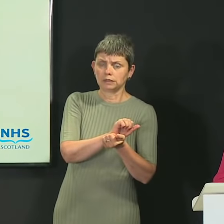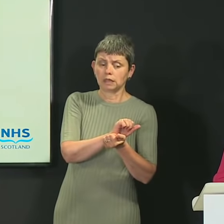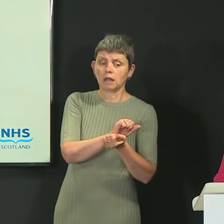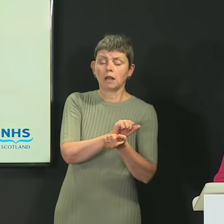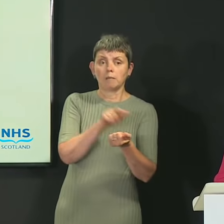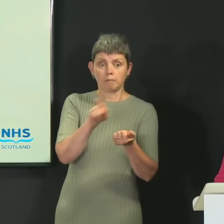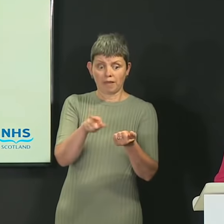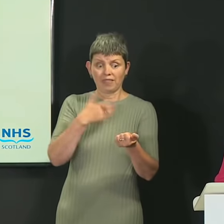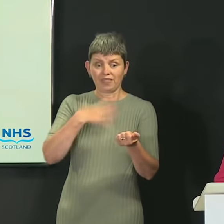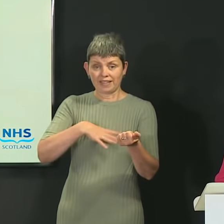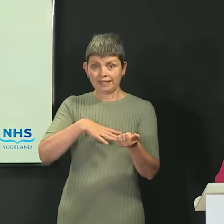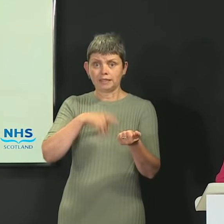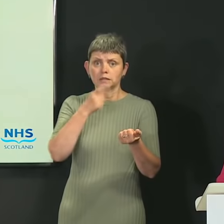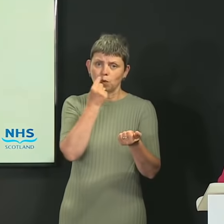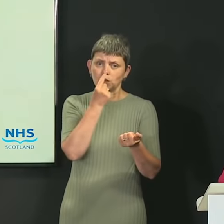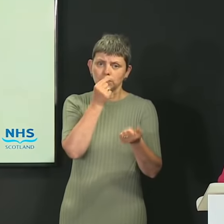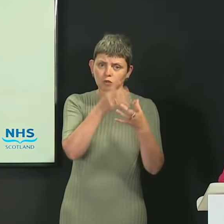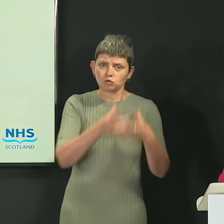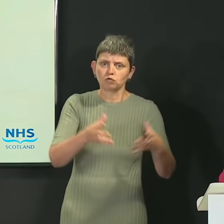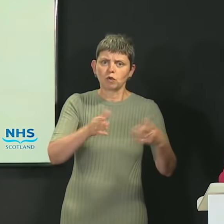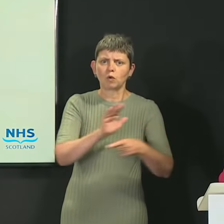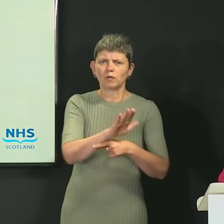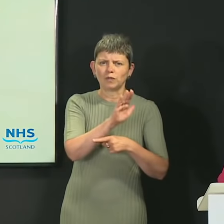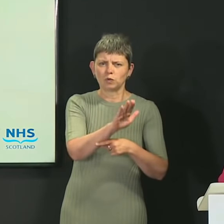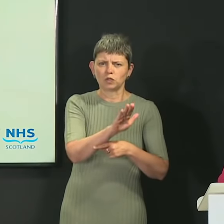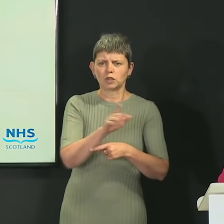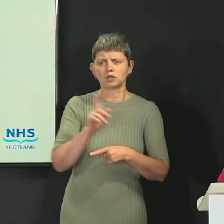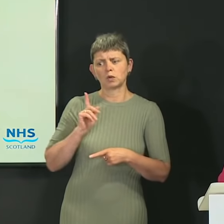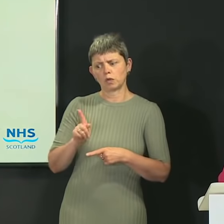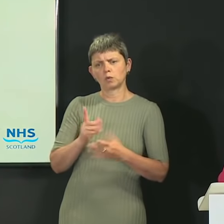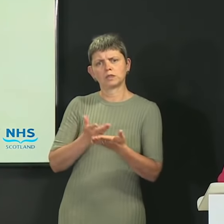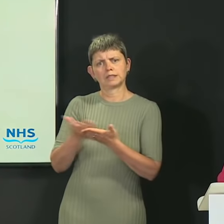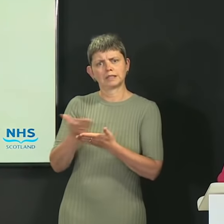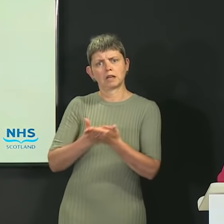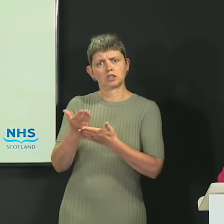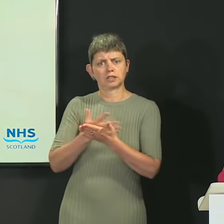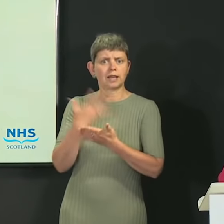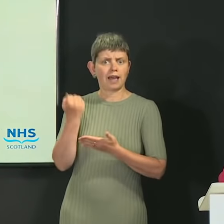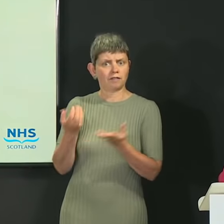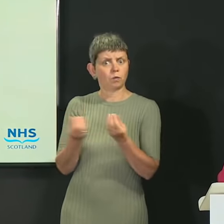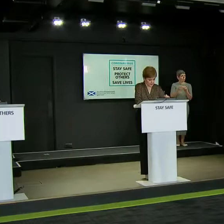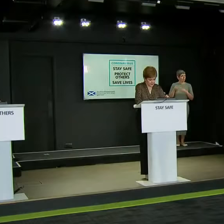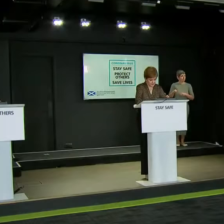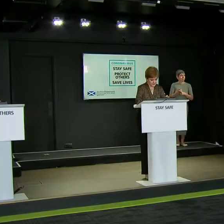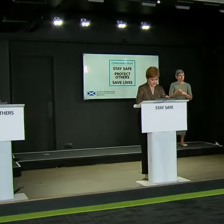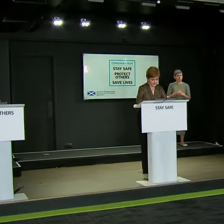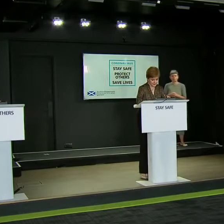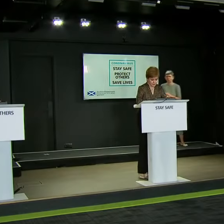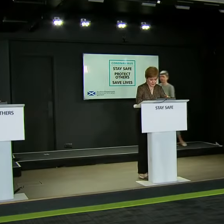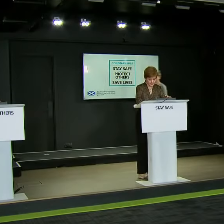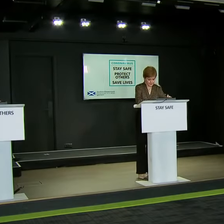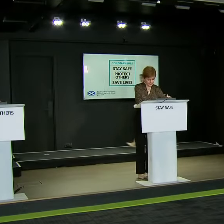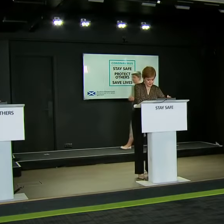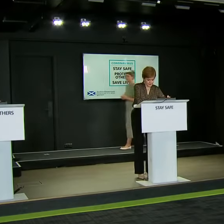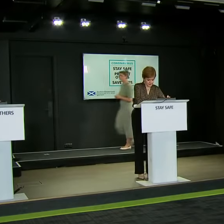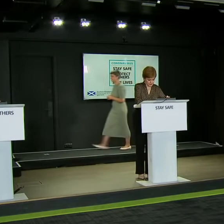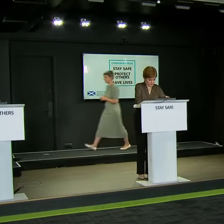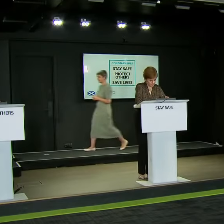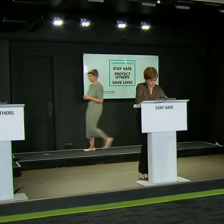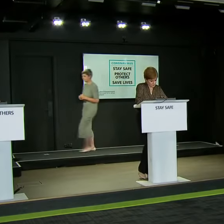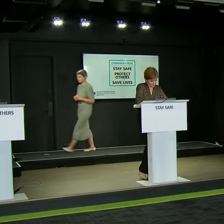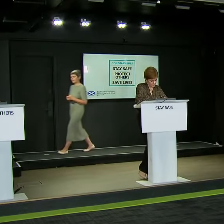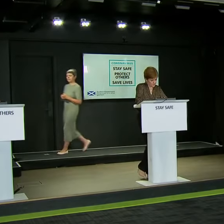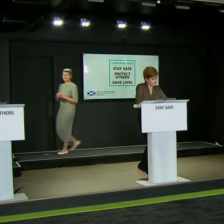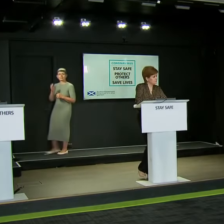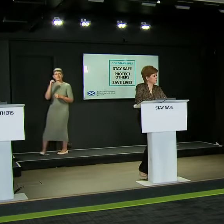have an opportunity to grow in the future. And that's the sort of discussion that I regularly have with the UK government. Thanks. Michael Blackley from the Daily